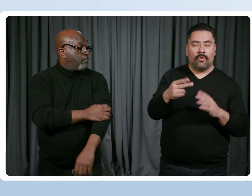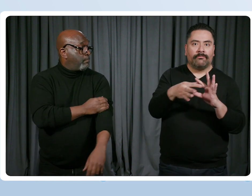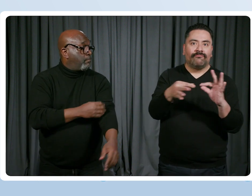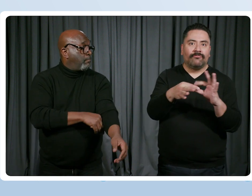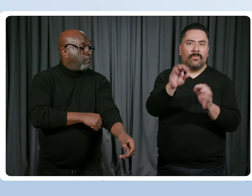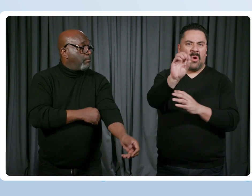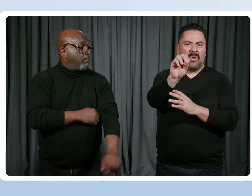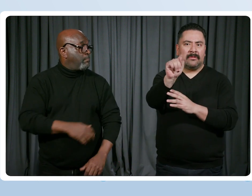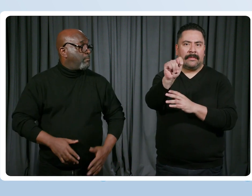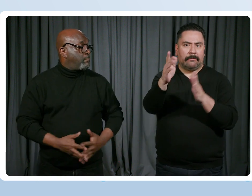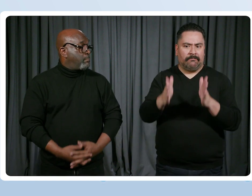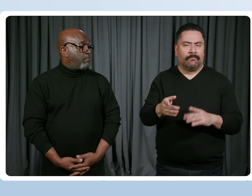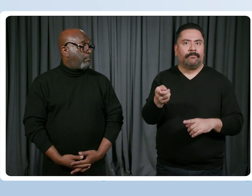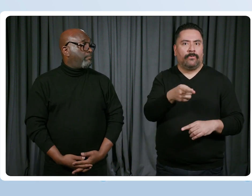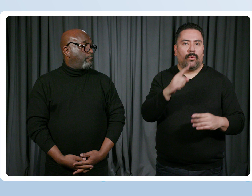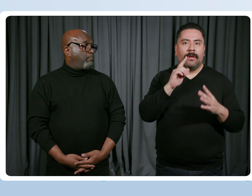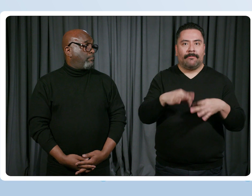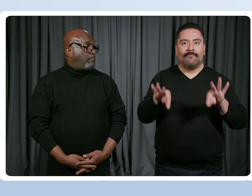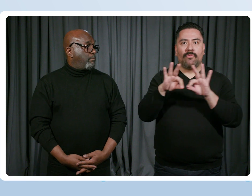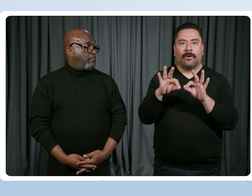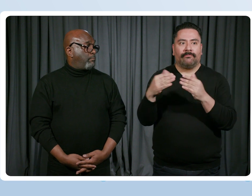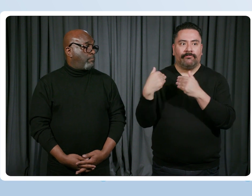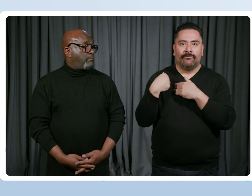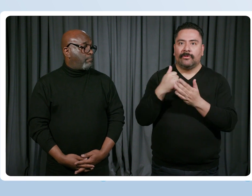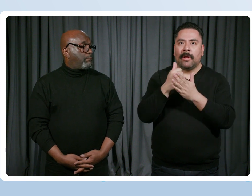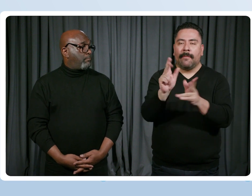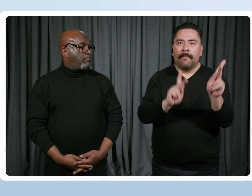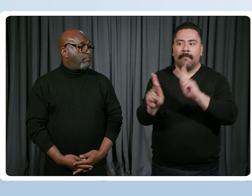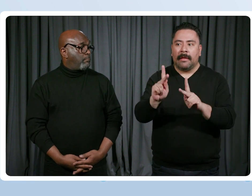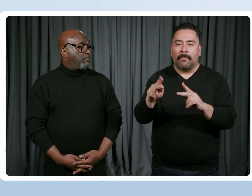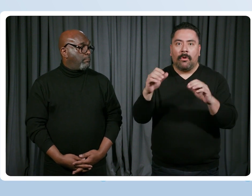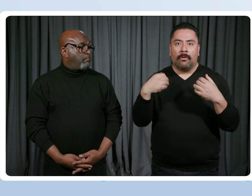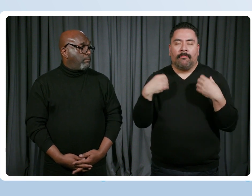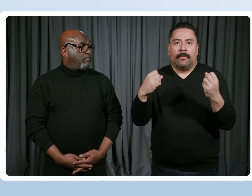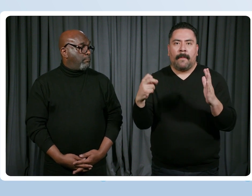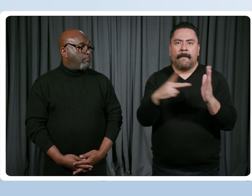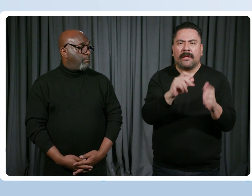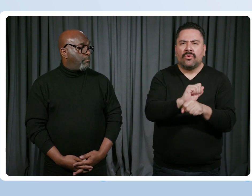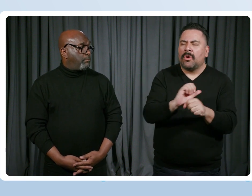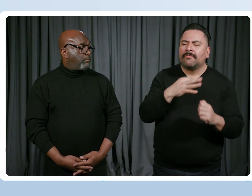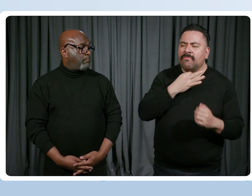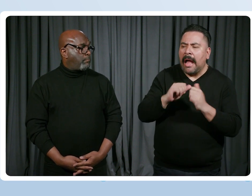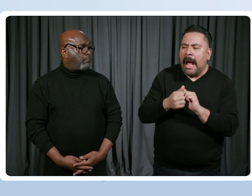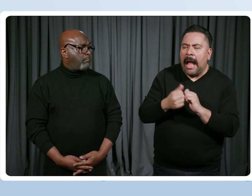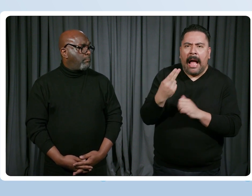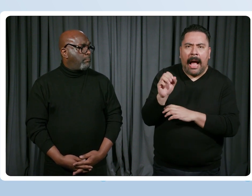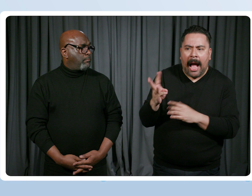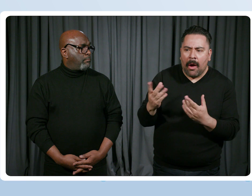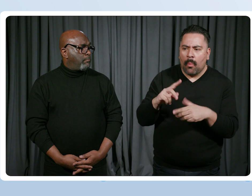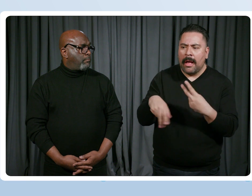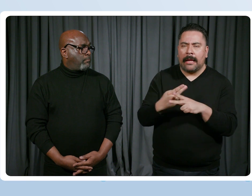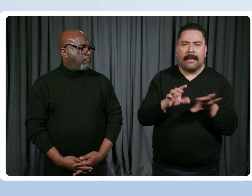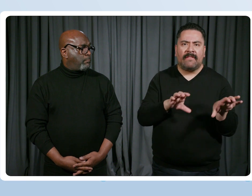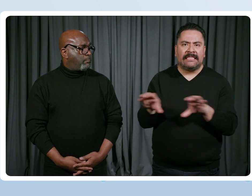occupational therapists play a large role in helping individuals get back to work. Like, how do you do that? Like, what type of activities would you